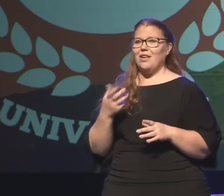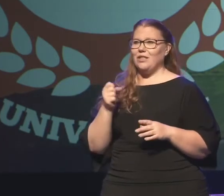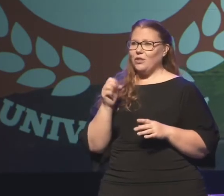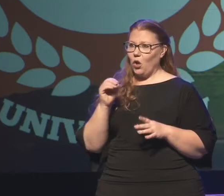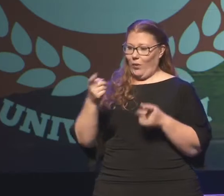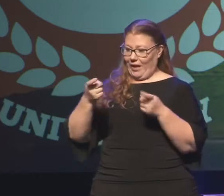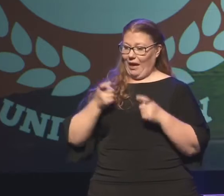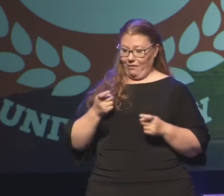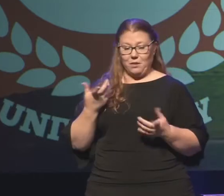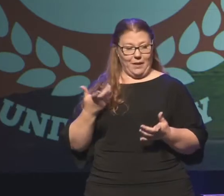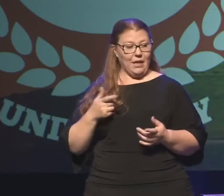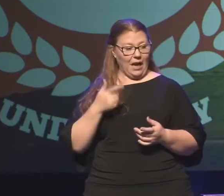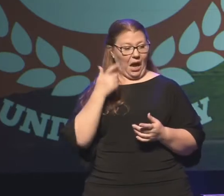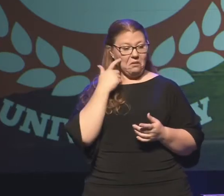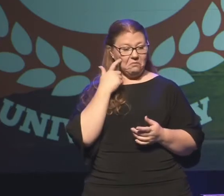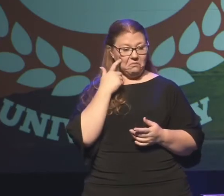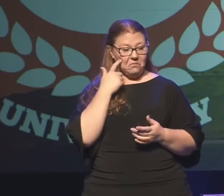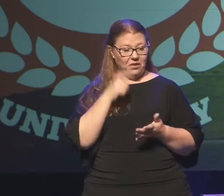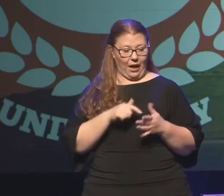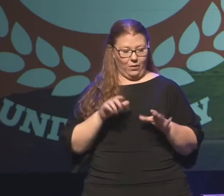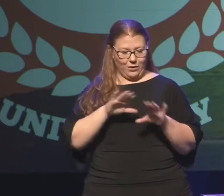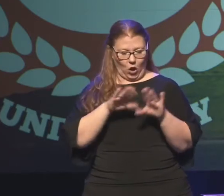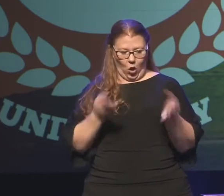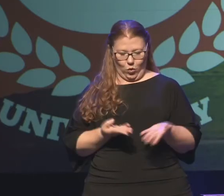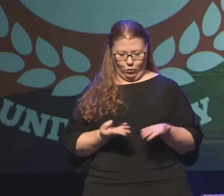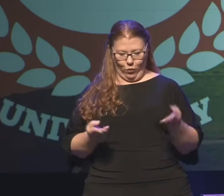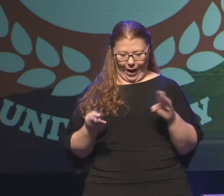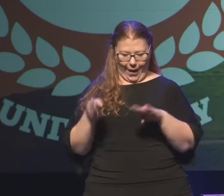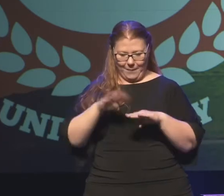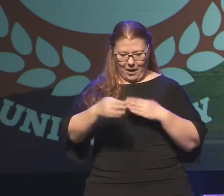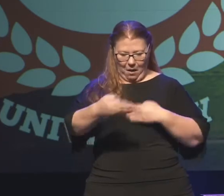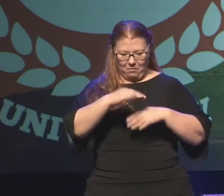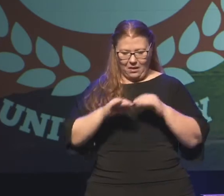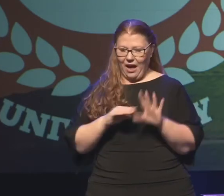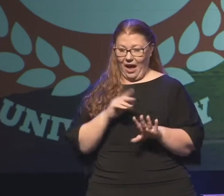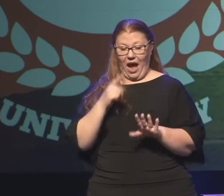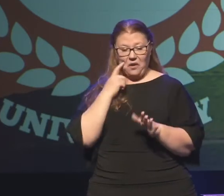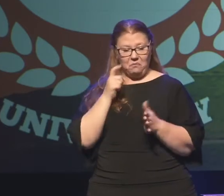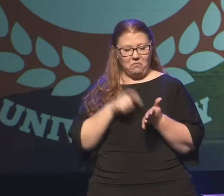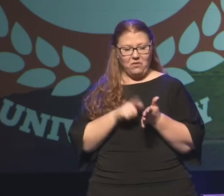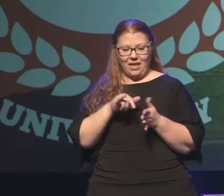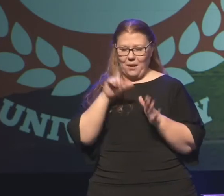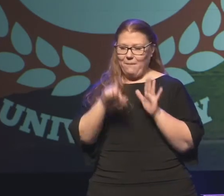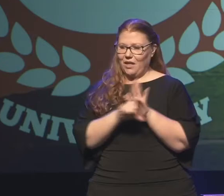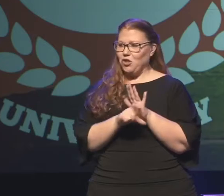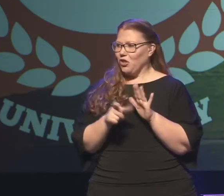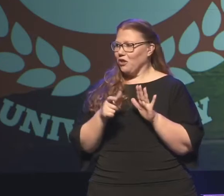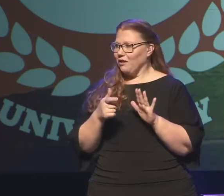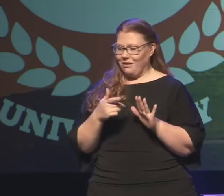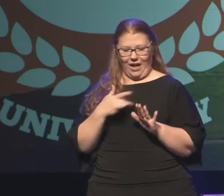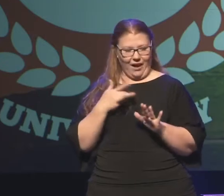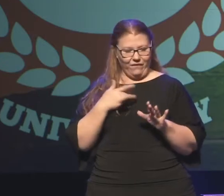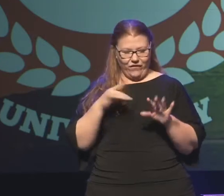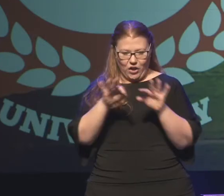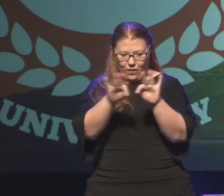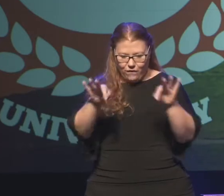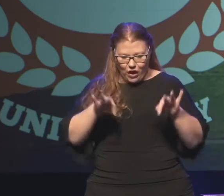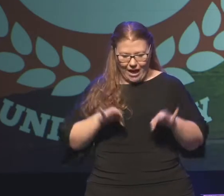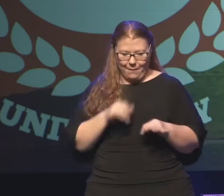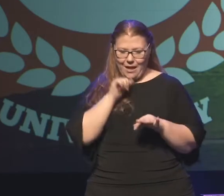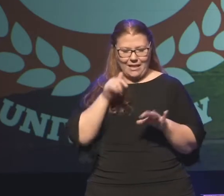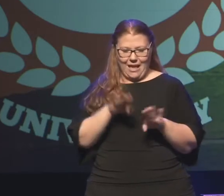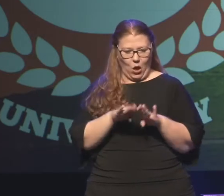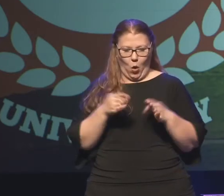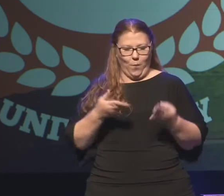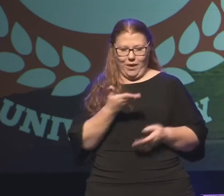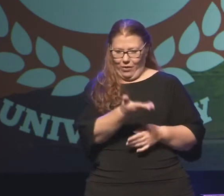he gave it to me, and I could tell, it was all wrapped up, that it was a picture. Some kind of a picture, because I could feel the frame. And I didn't open it in his